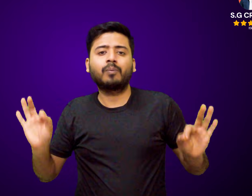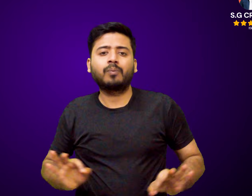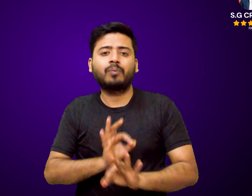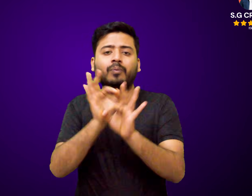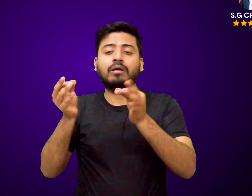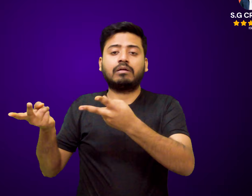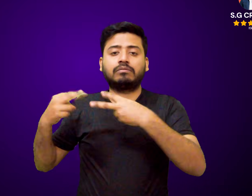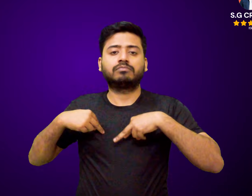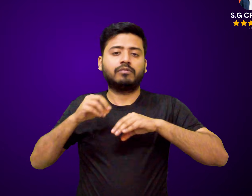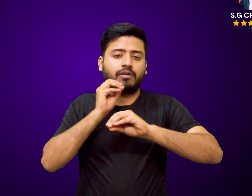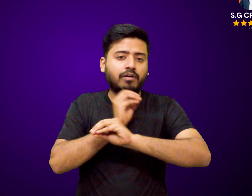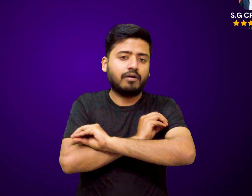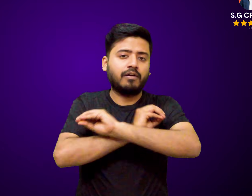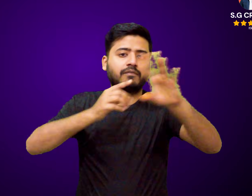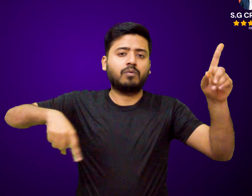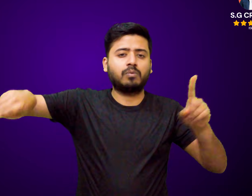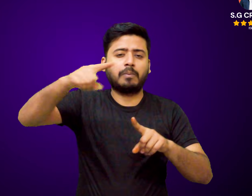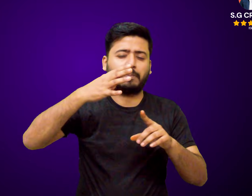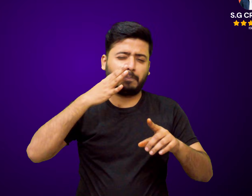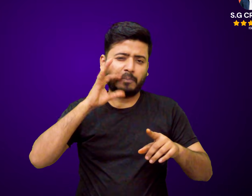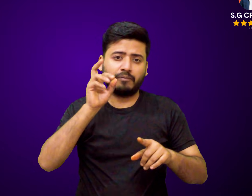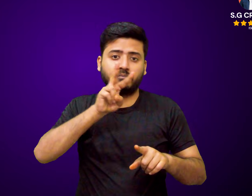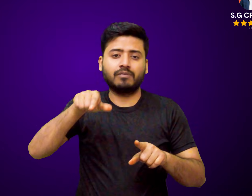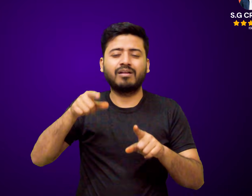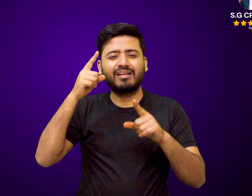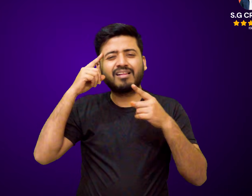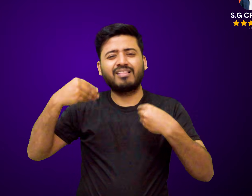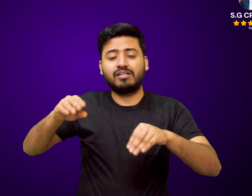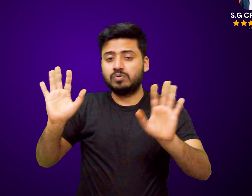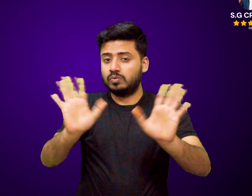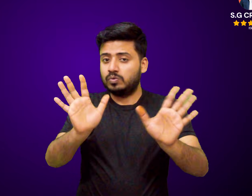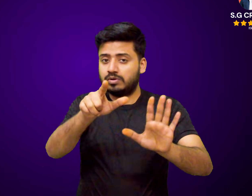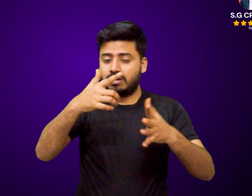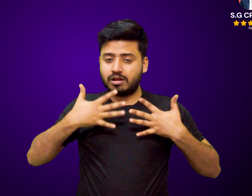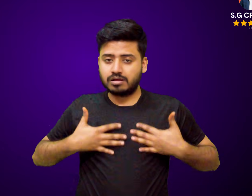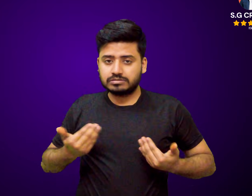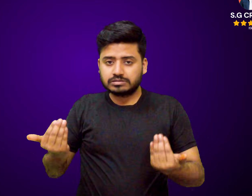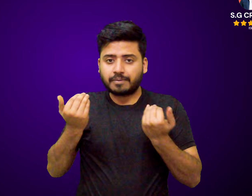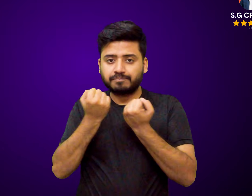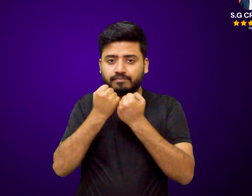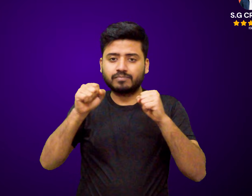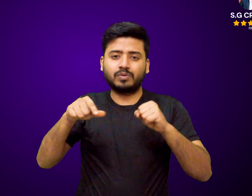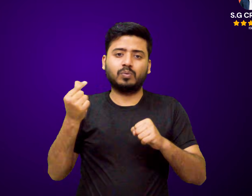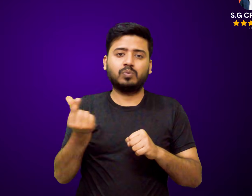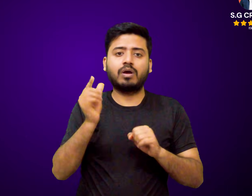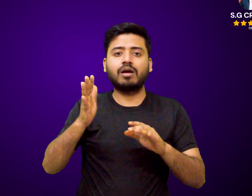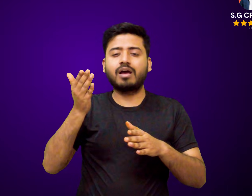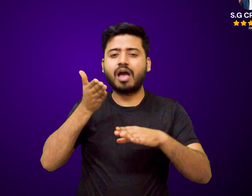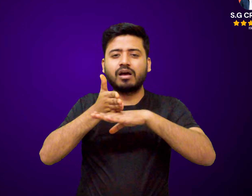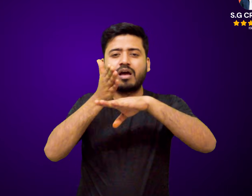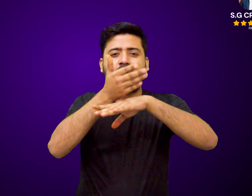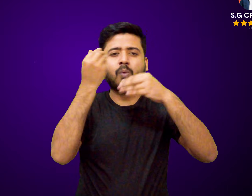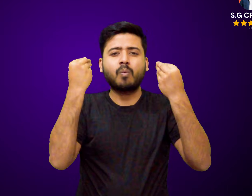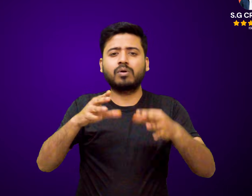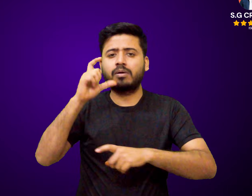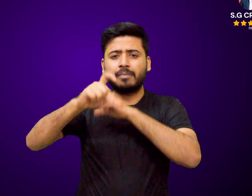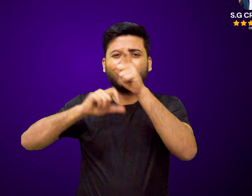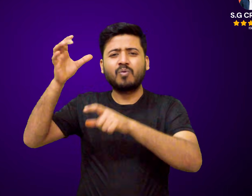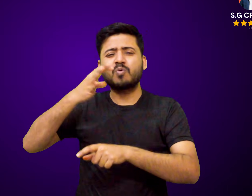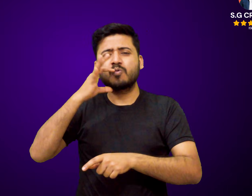not representative of the brand's overall quality control. Amul products are generally considered safe and high quality due to strict